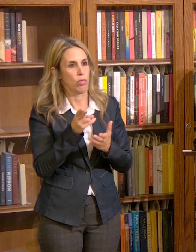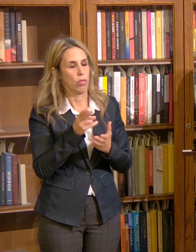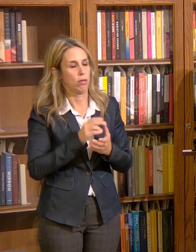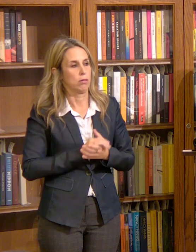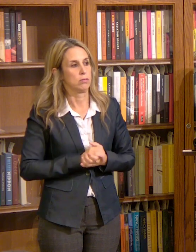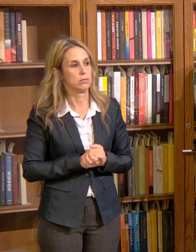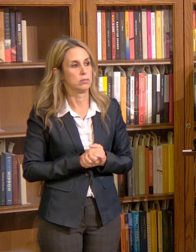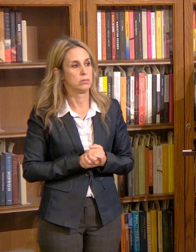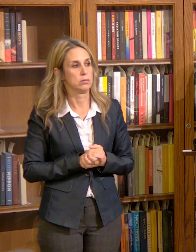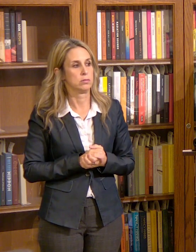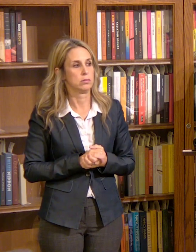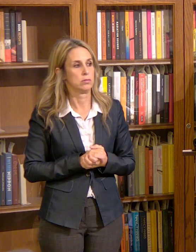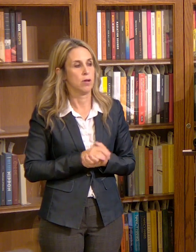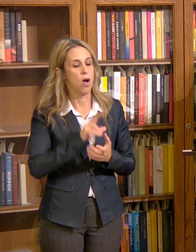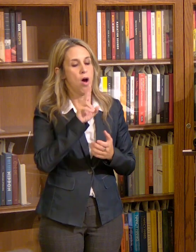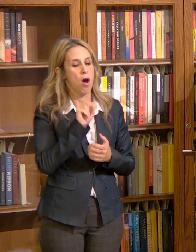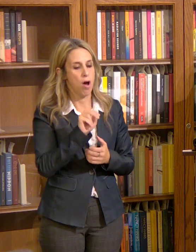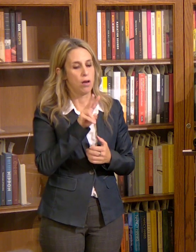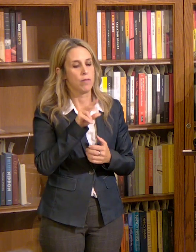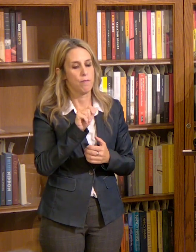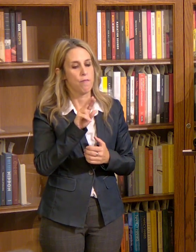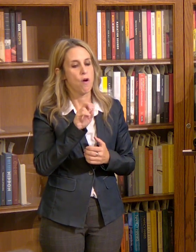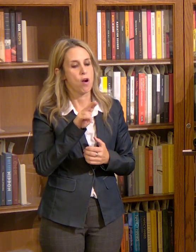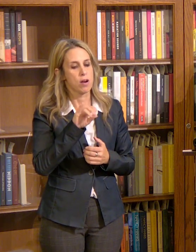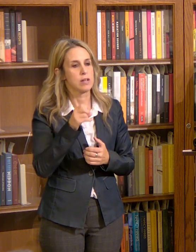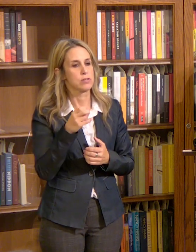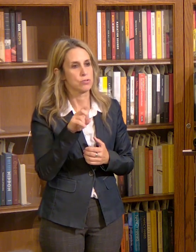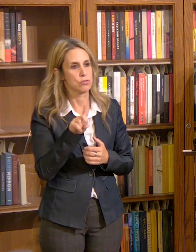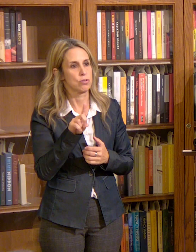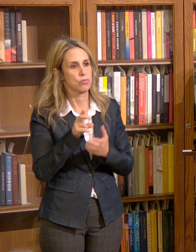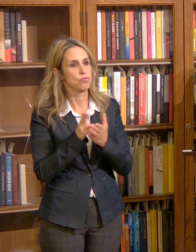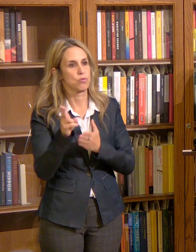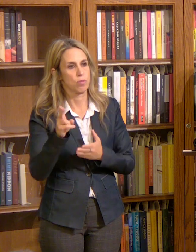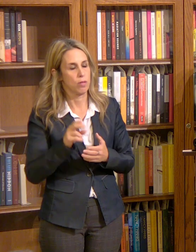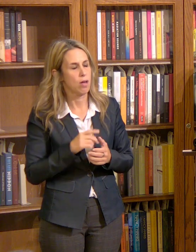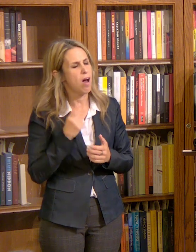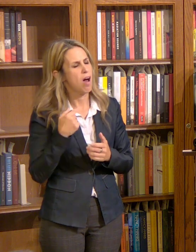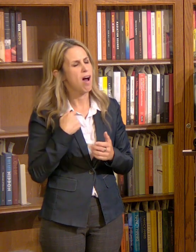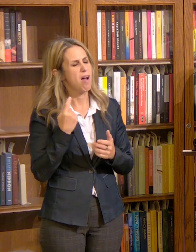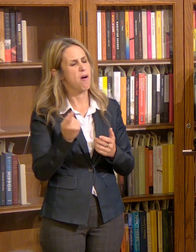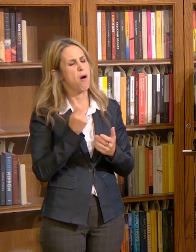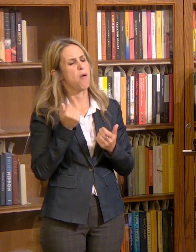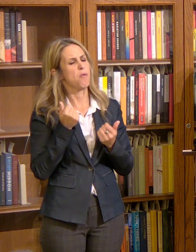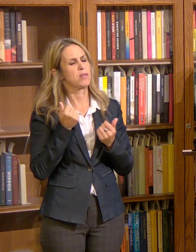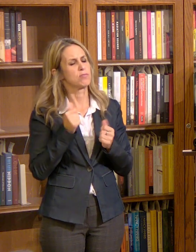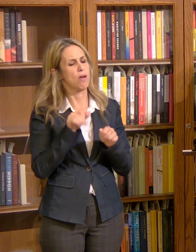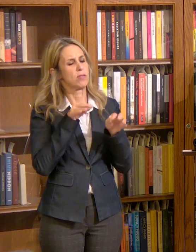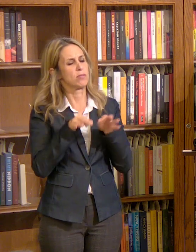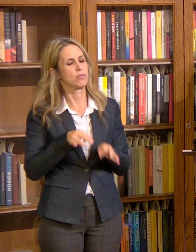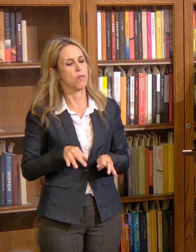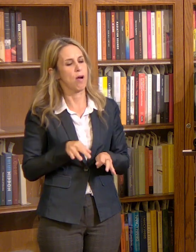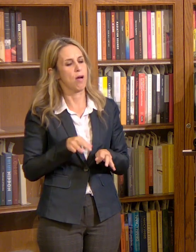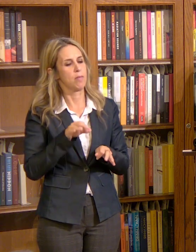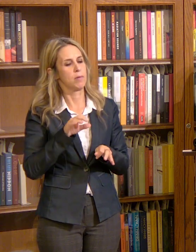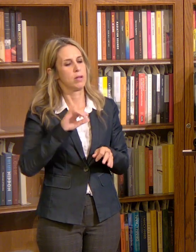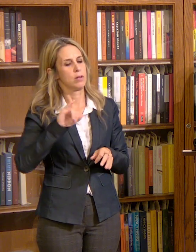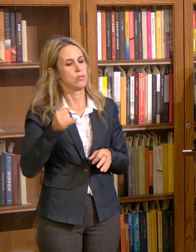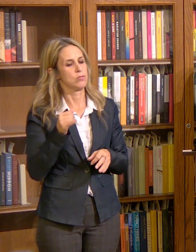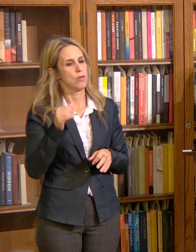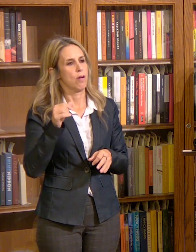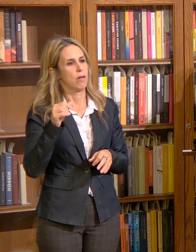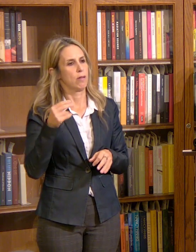truth I always try to describe Dr Franklin as one of the brightest